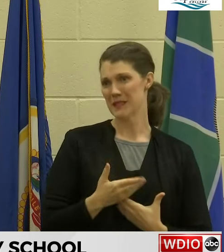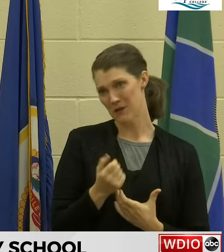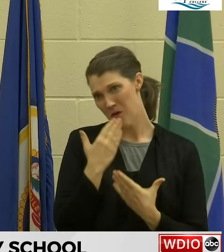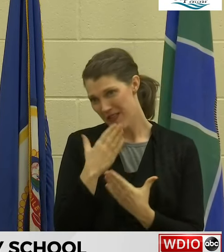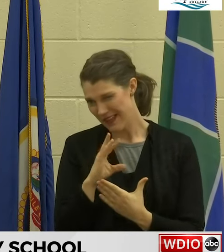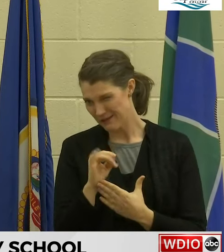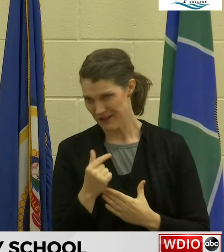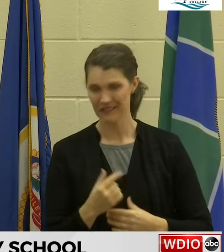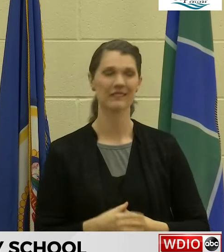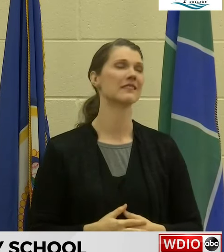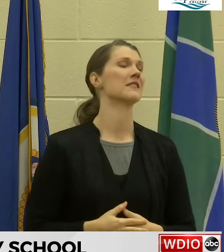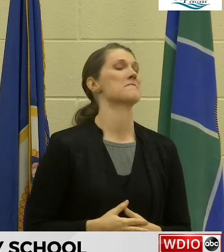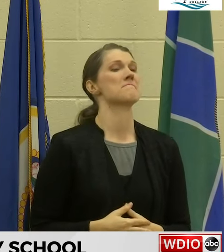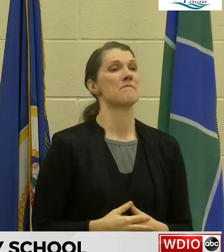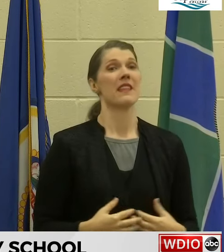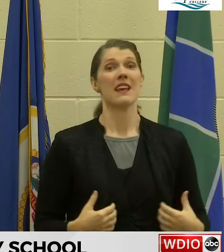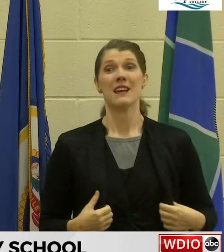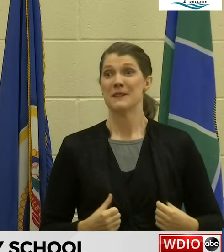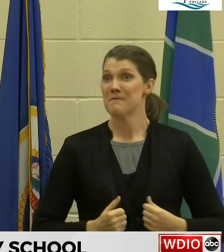So